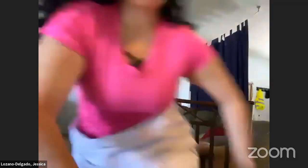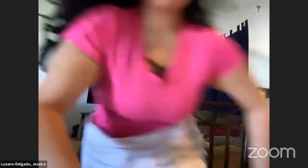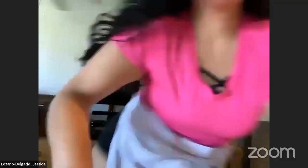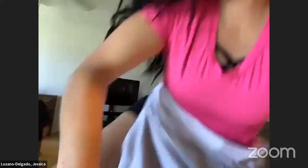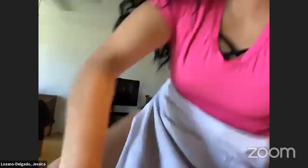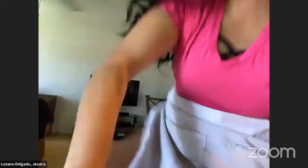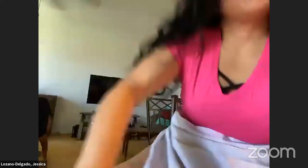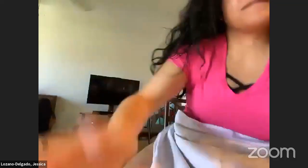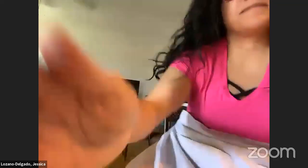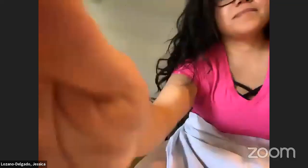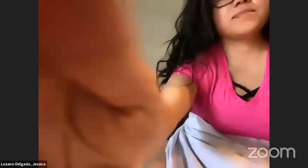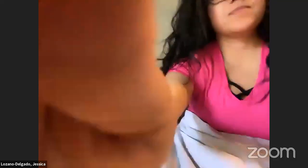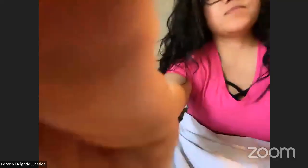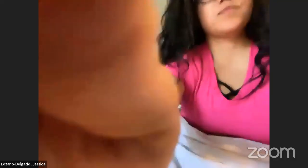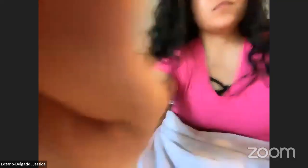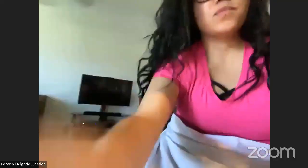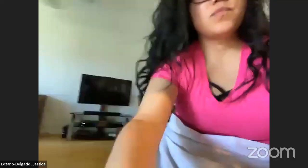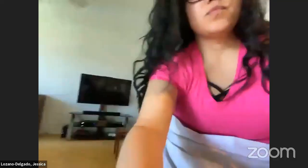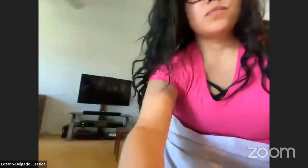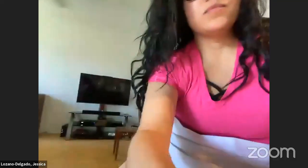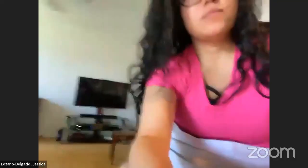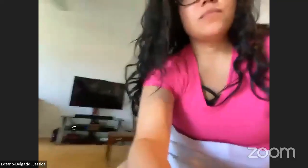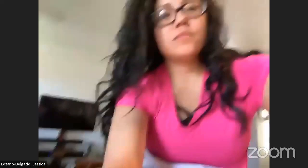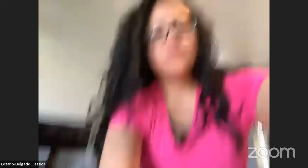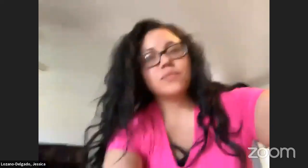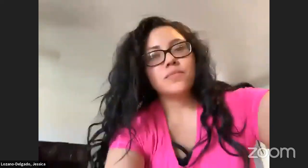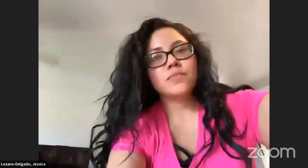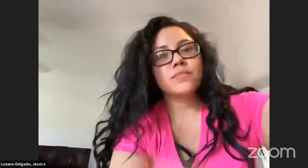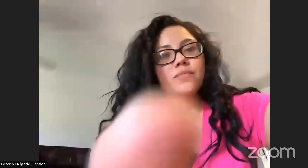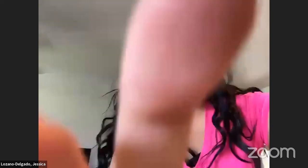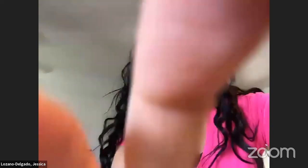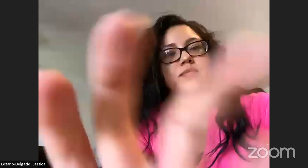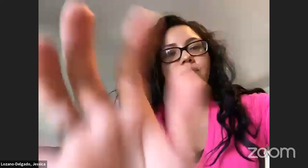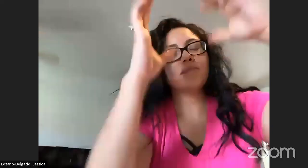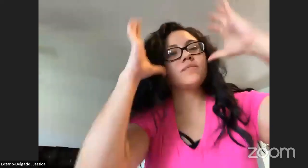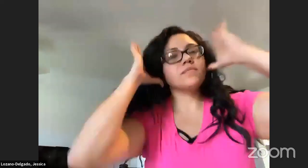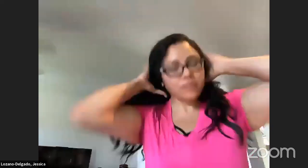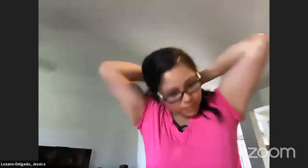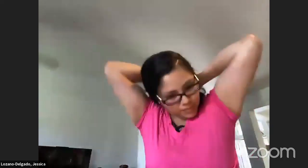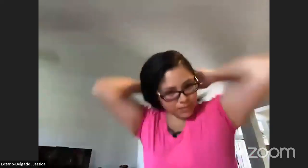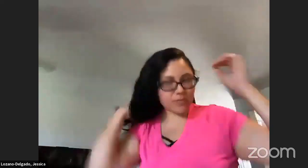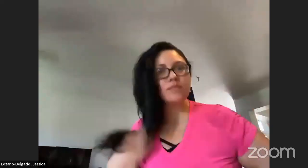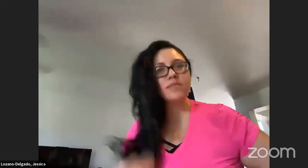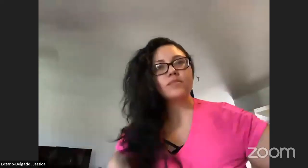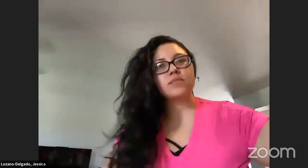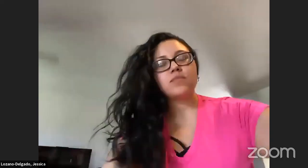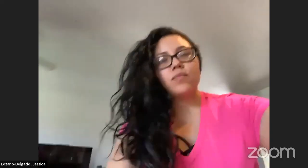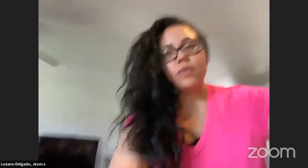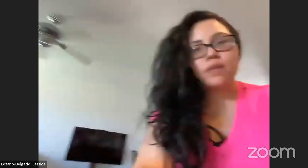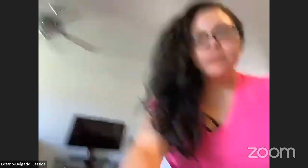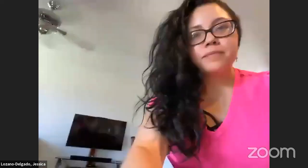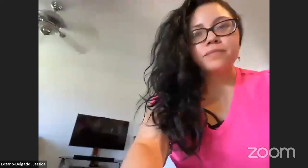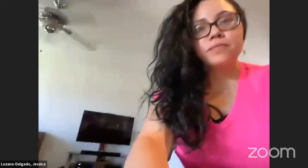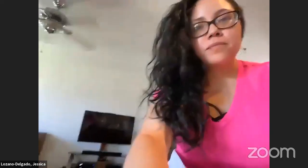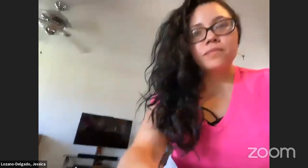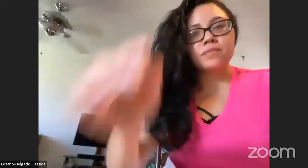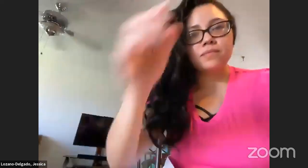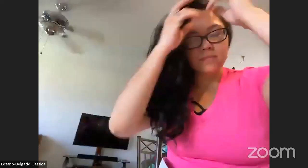Pam, do you want to go or you want me to? Yeah, I'll go. Okay. Maybe we can do that. Do yeah. him, comment Yep. him. Yep. Sounds good to me.